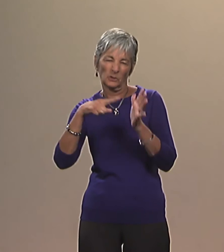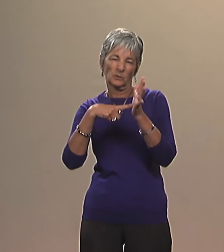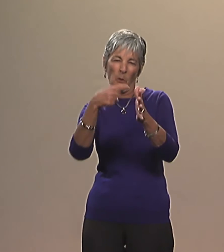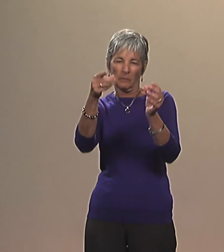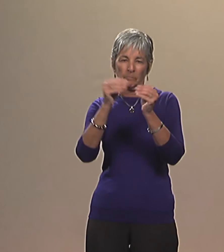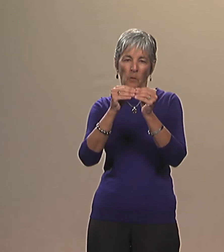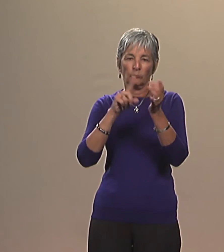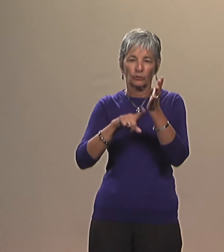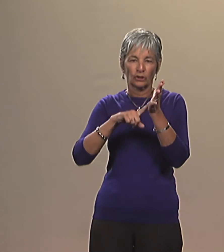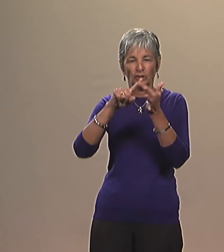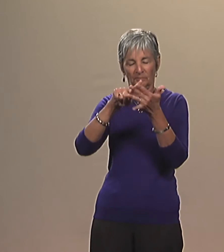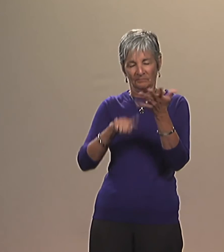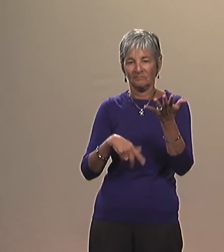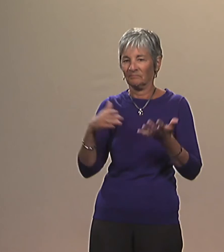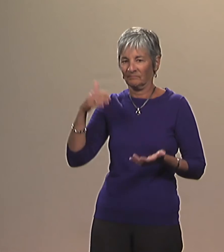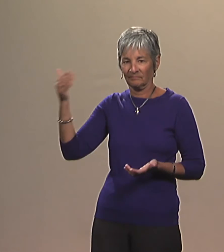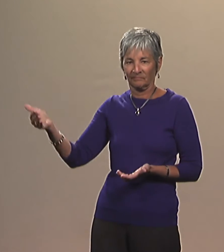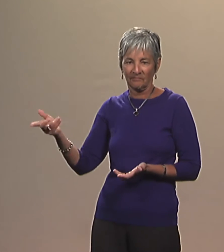Let me show you some more research.